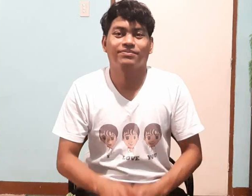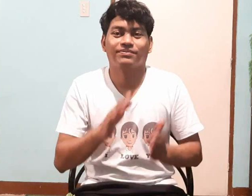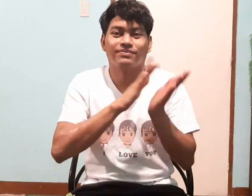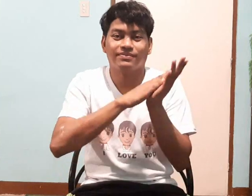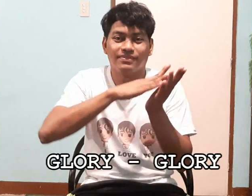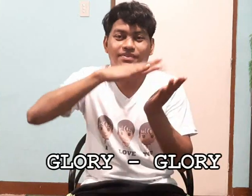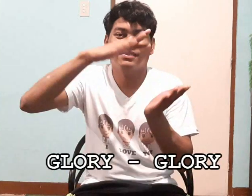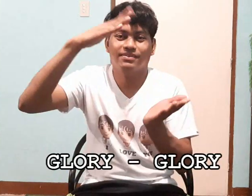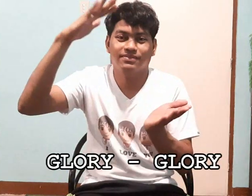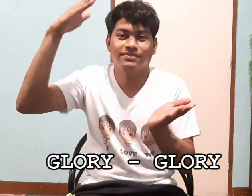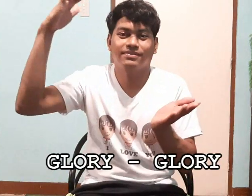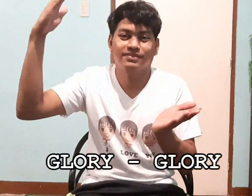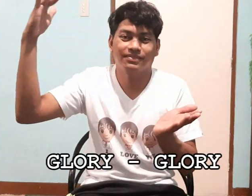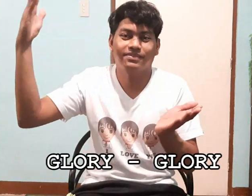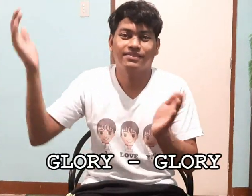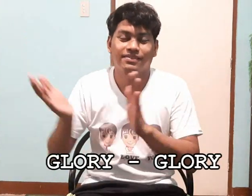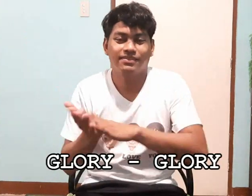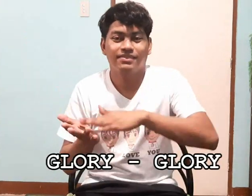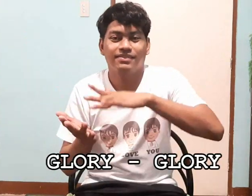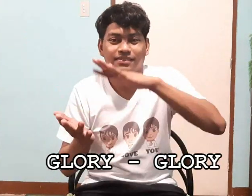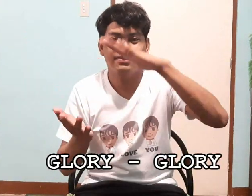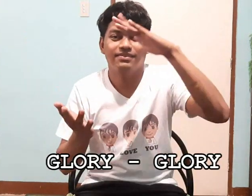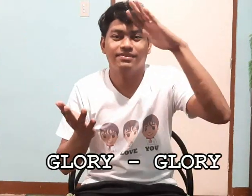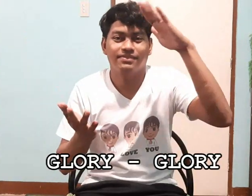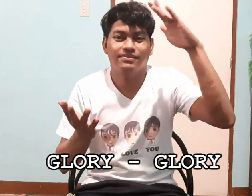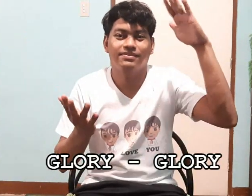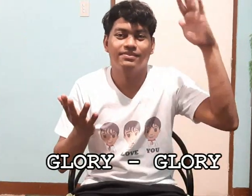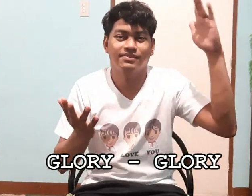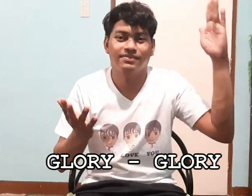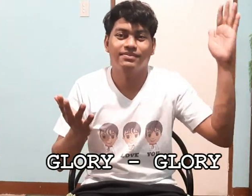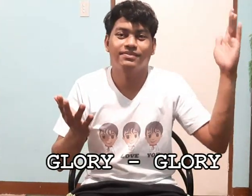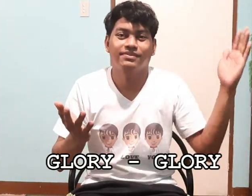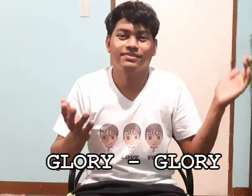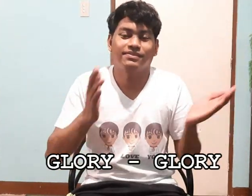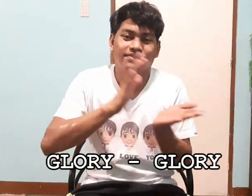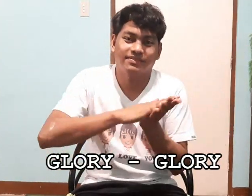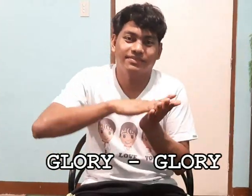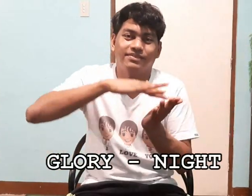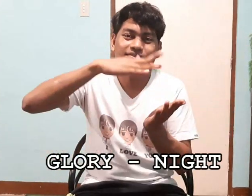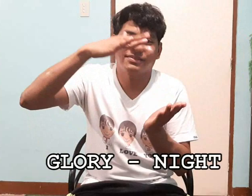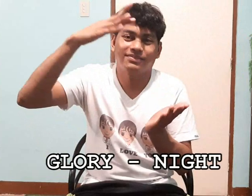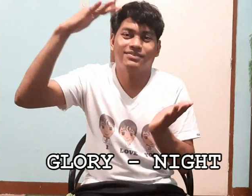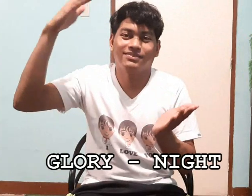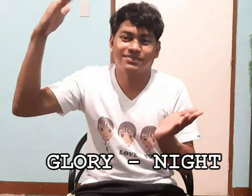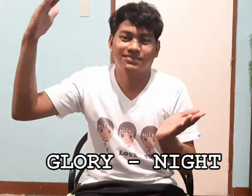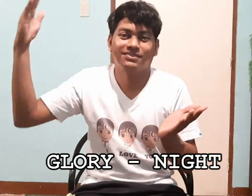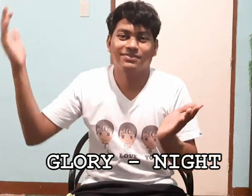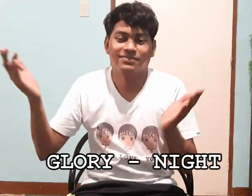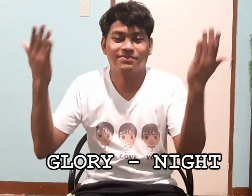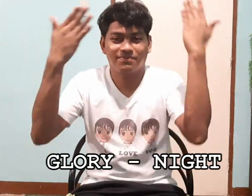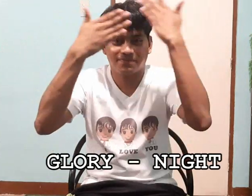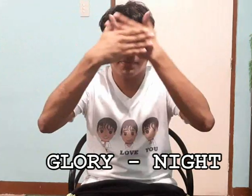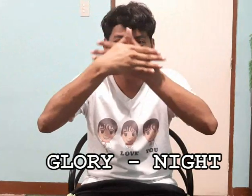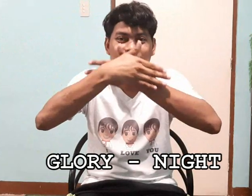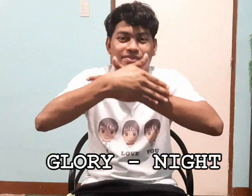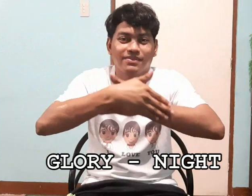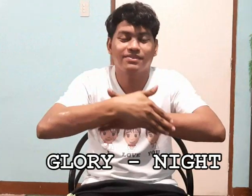Glorious, glorious What a glorious night